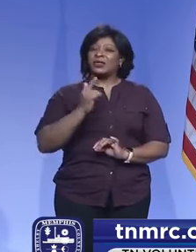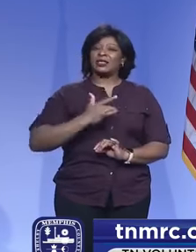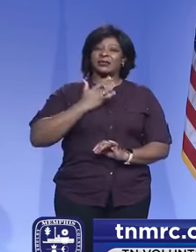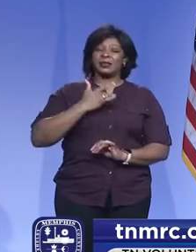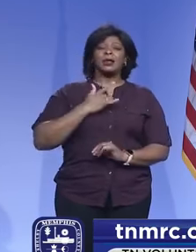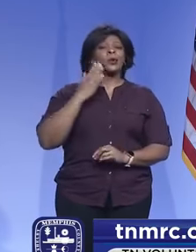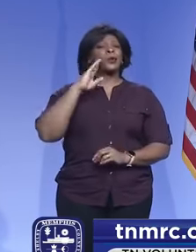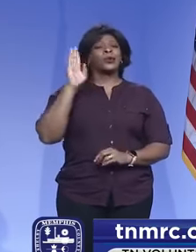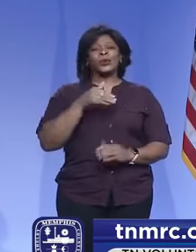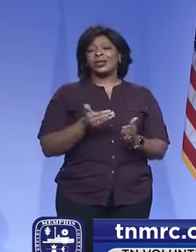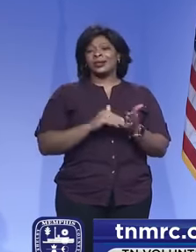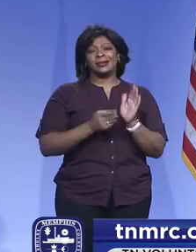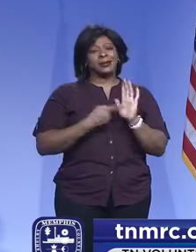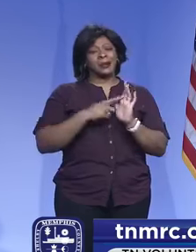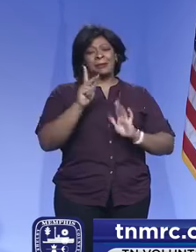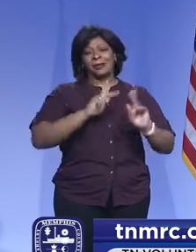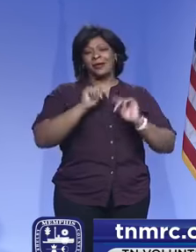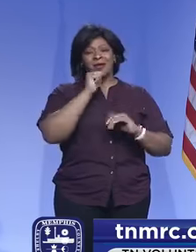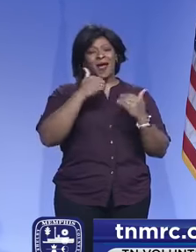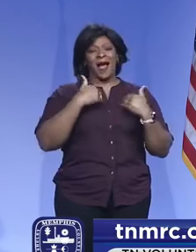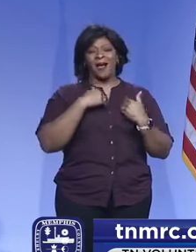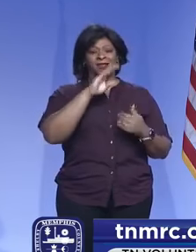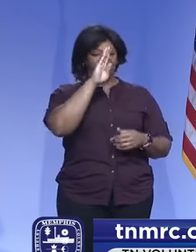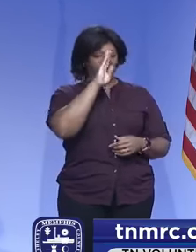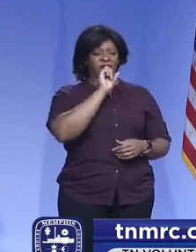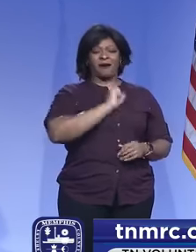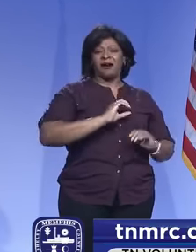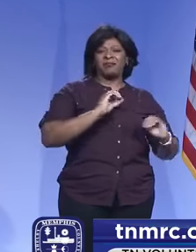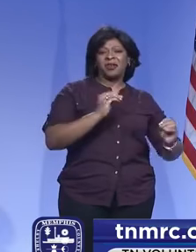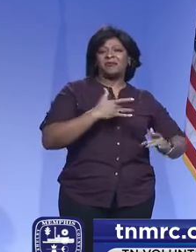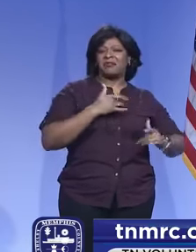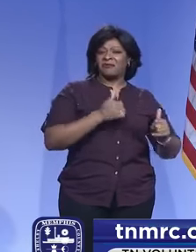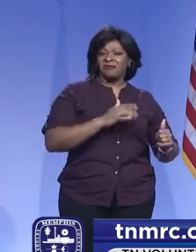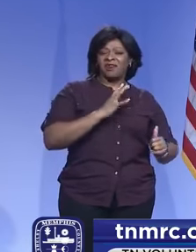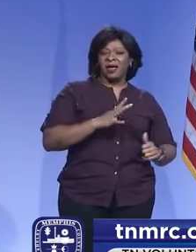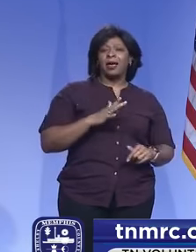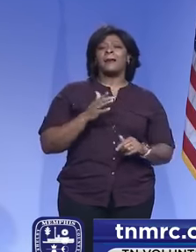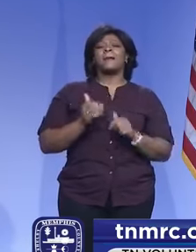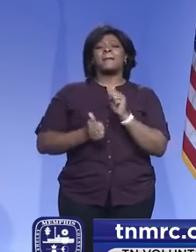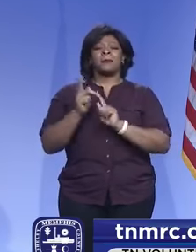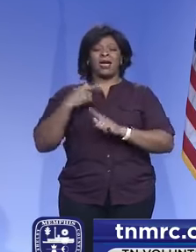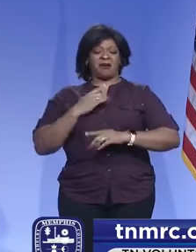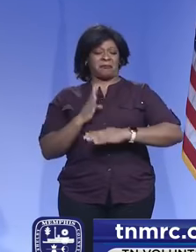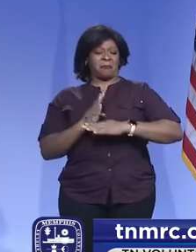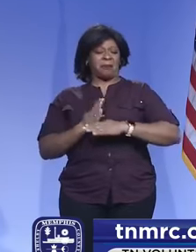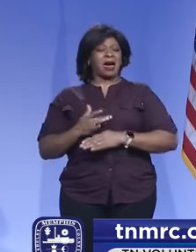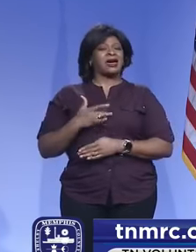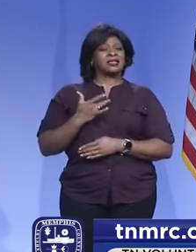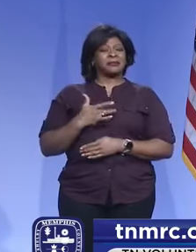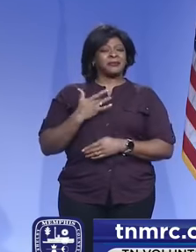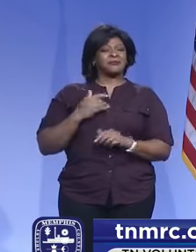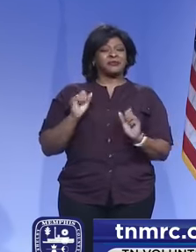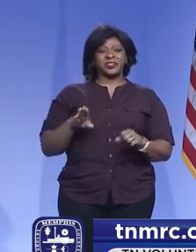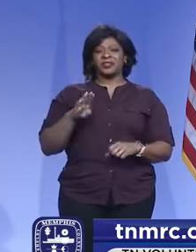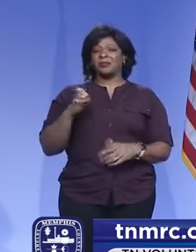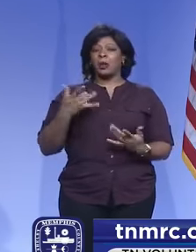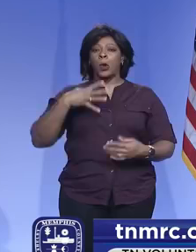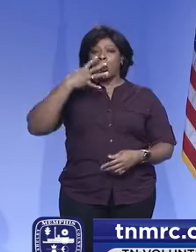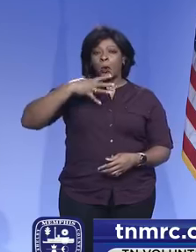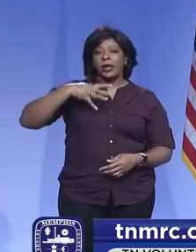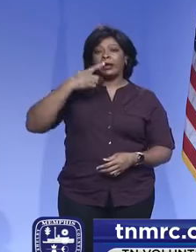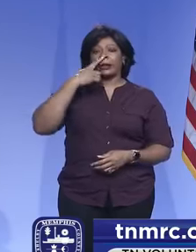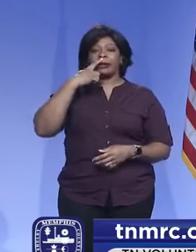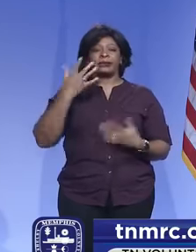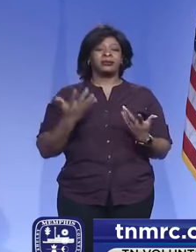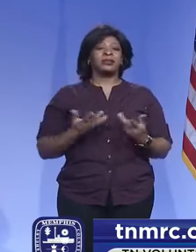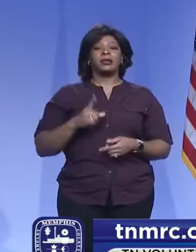know that, again, some people don't have symptoms, but many people have very mild symptoms. Could be a runny nose,